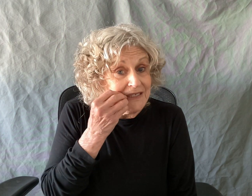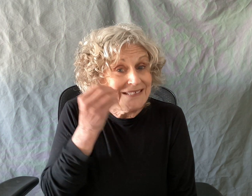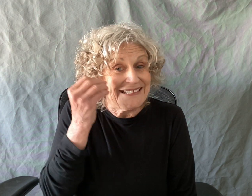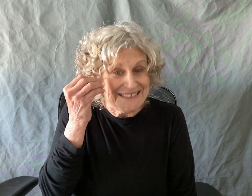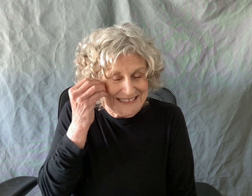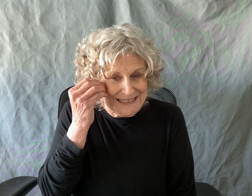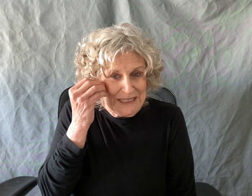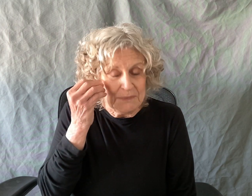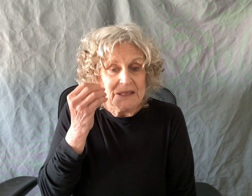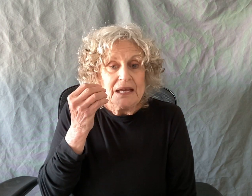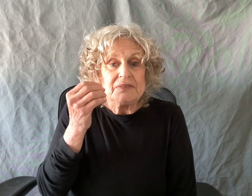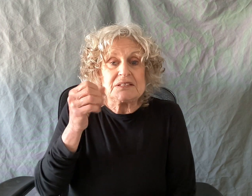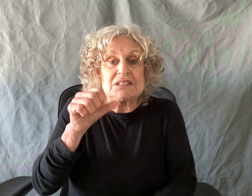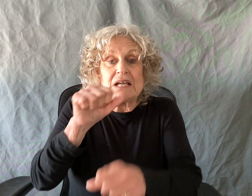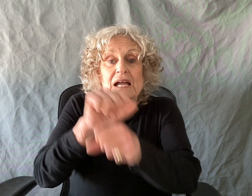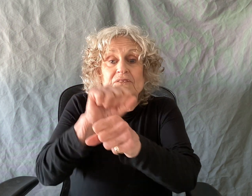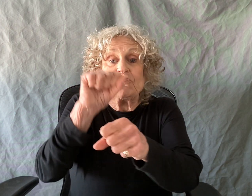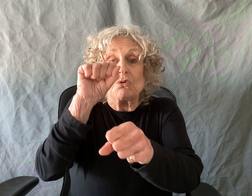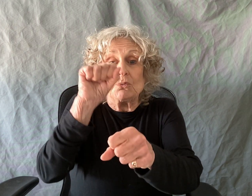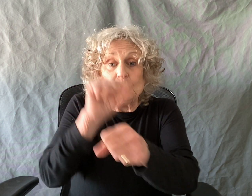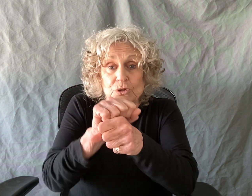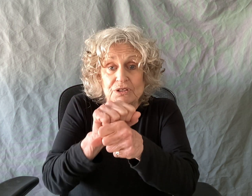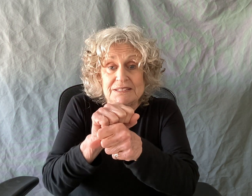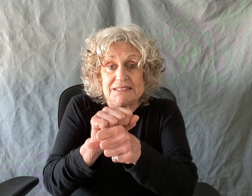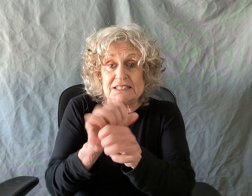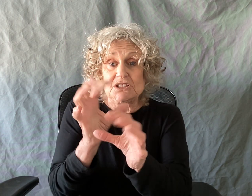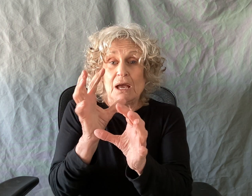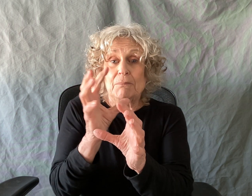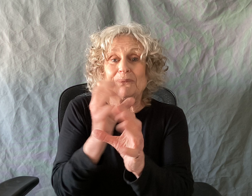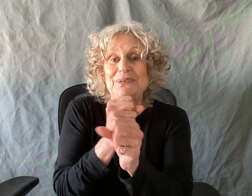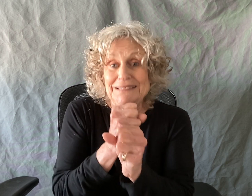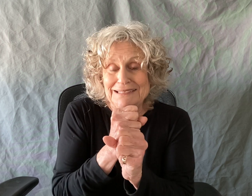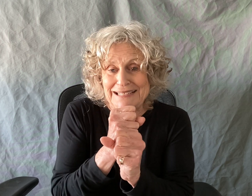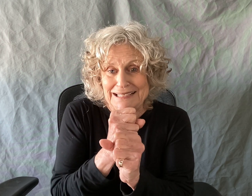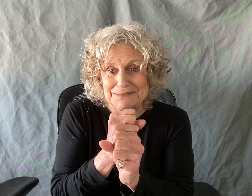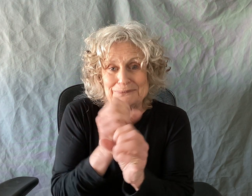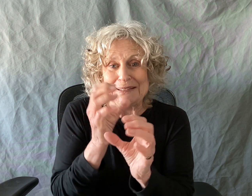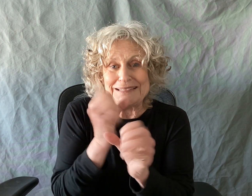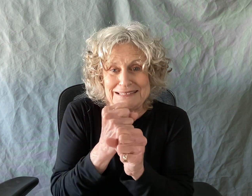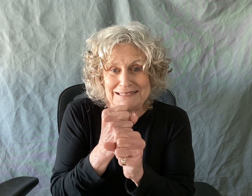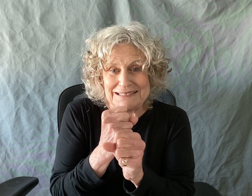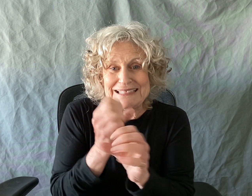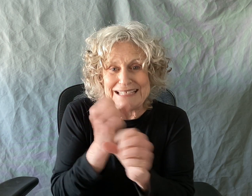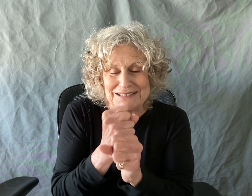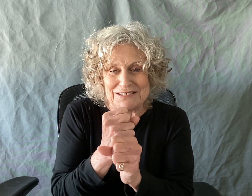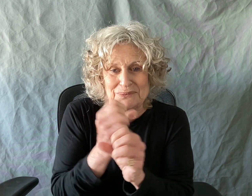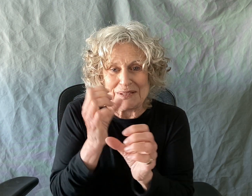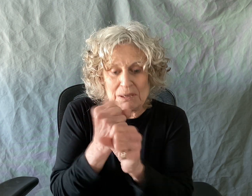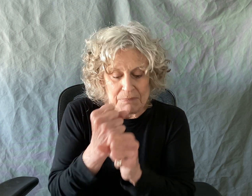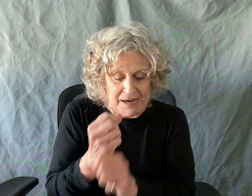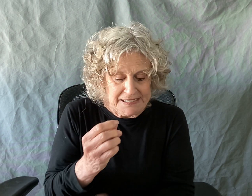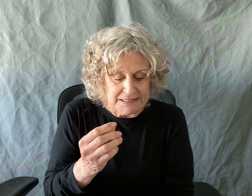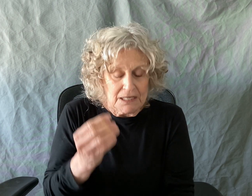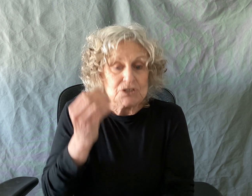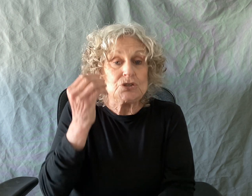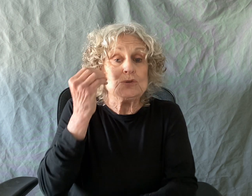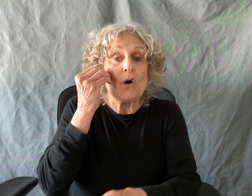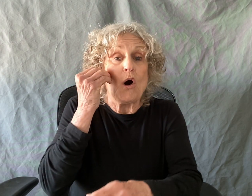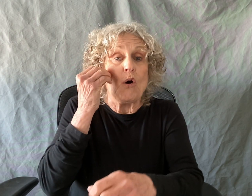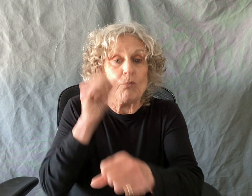eat and sleep. The sign for work is this, but we can condense it. We combine it to